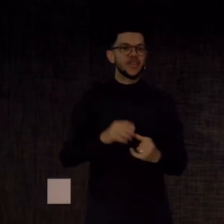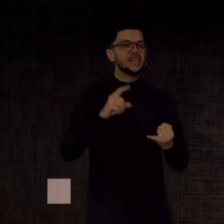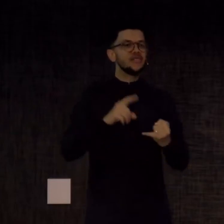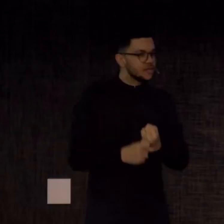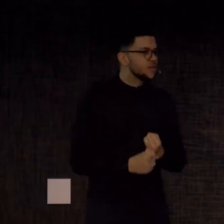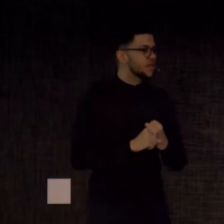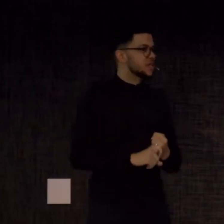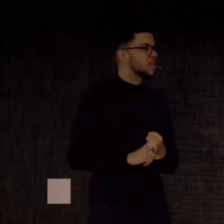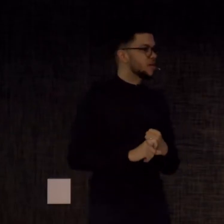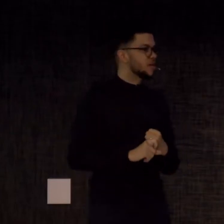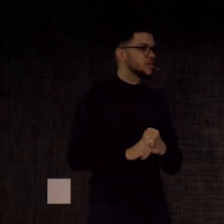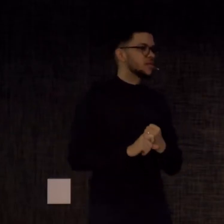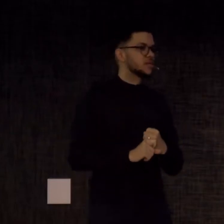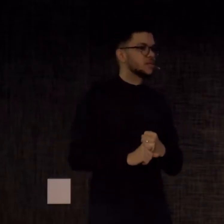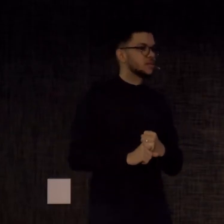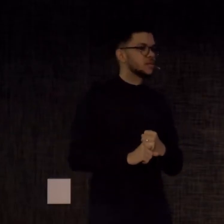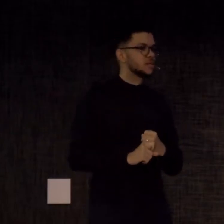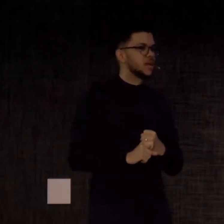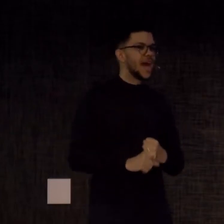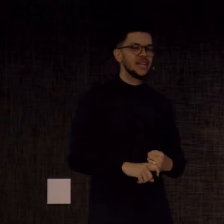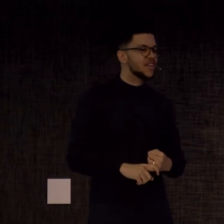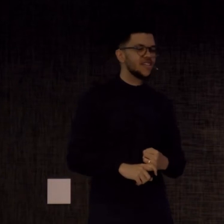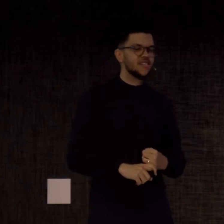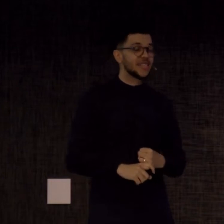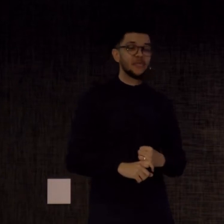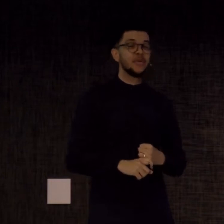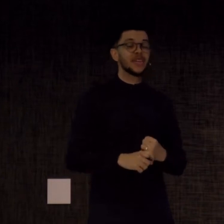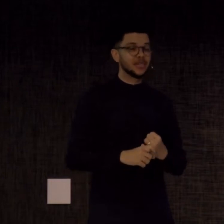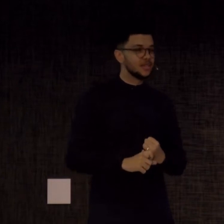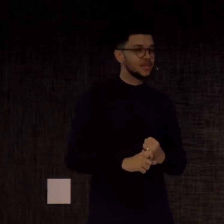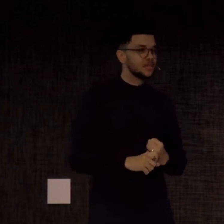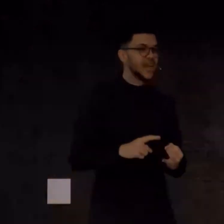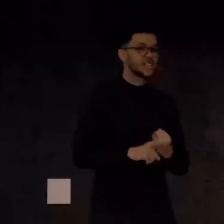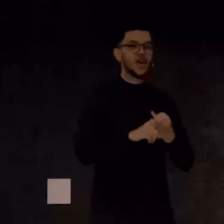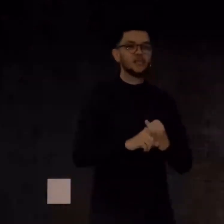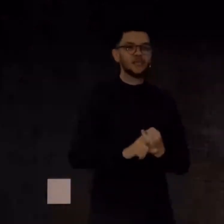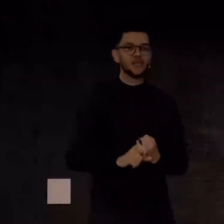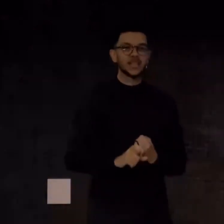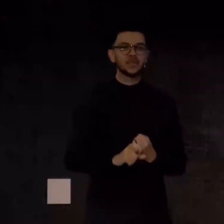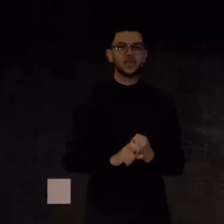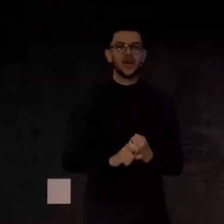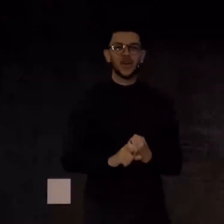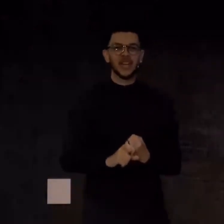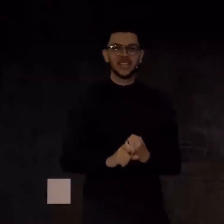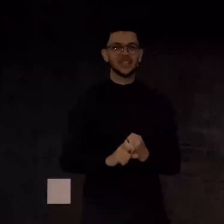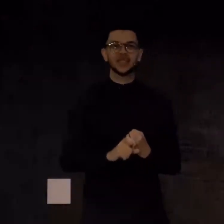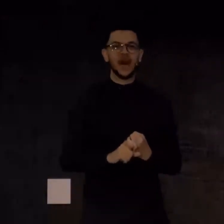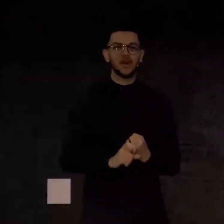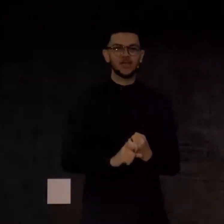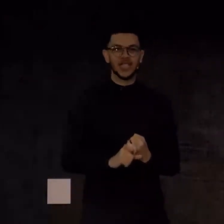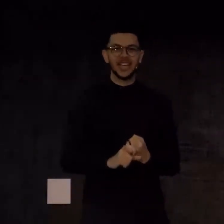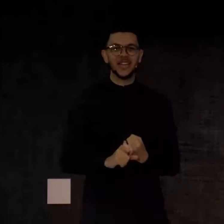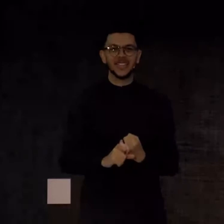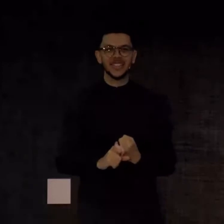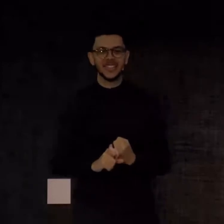What if, even if we fix the potholes, and even if, by some miracle, Eskom wakes up tomorrow and delivers power